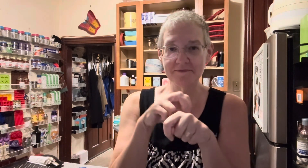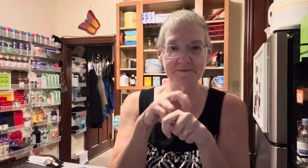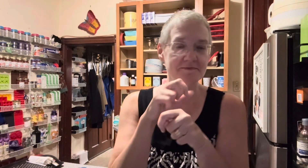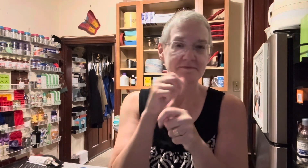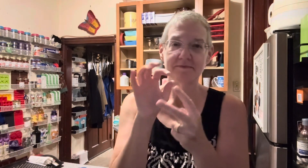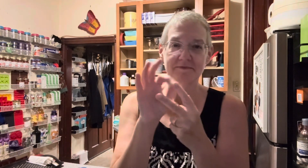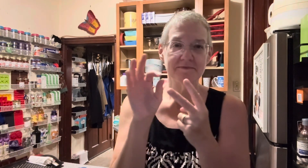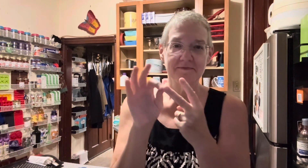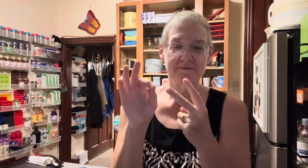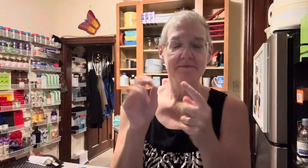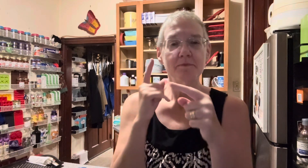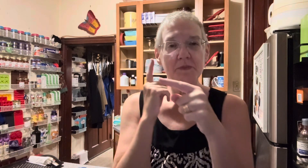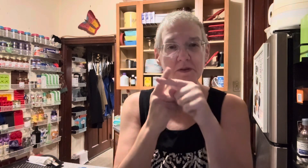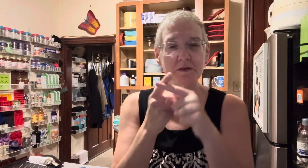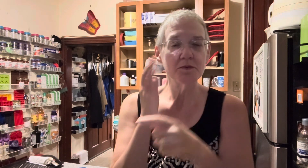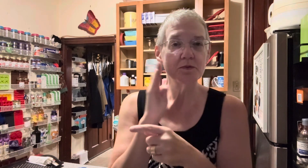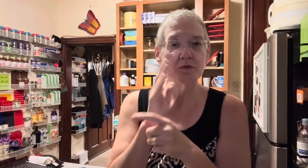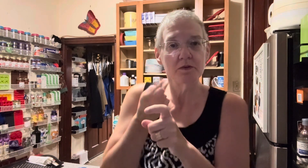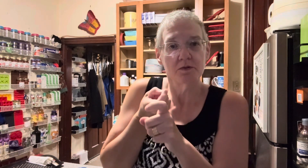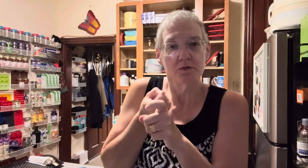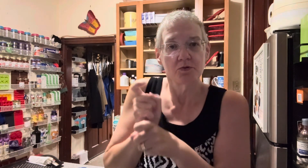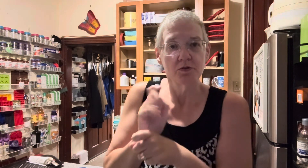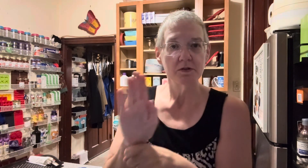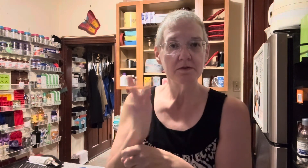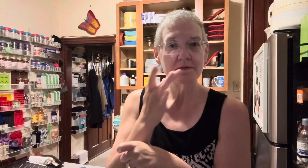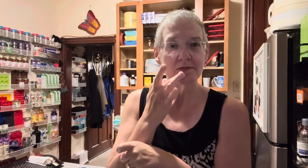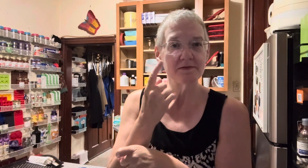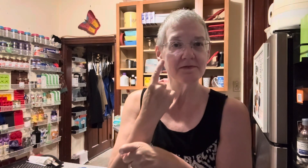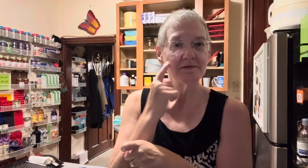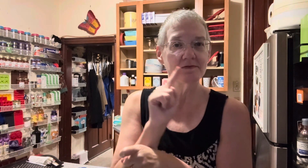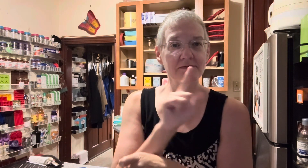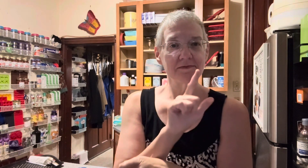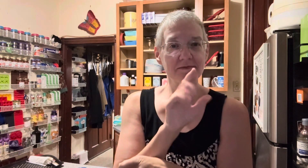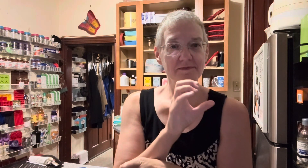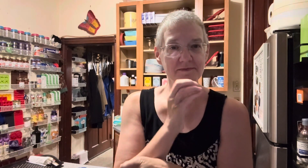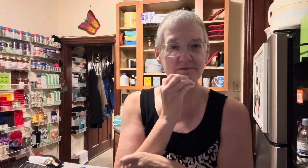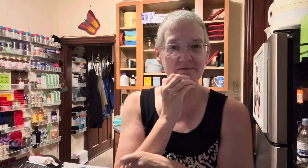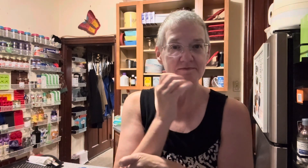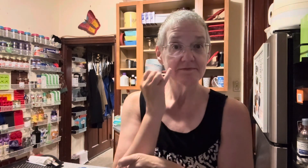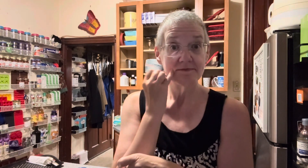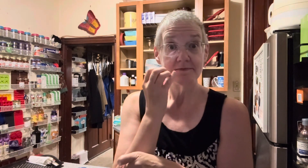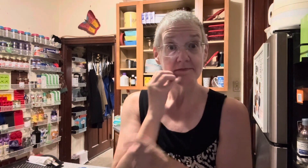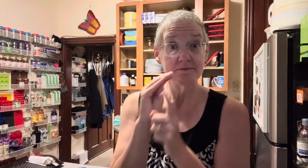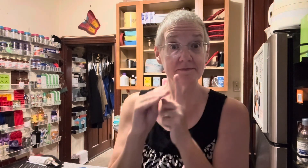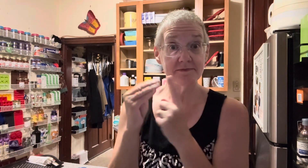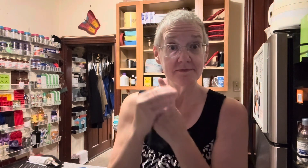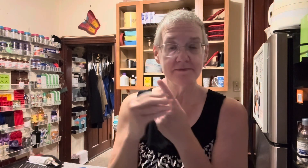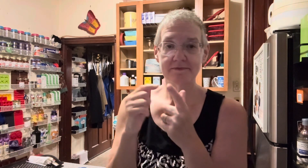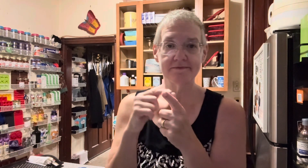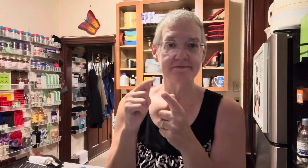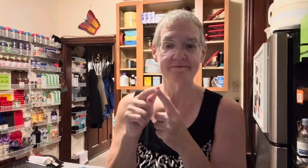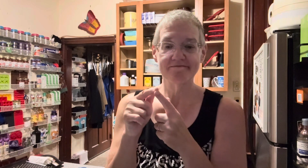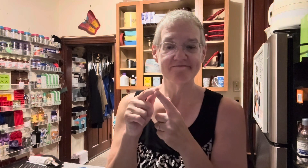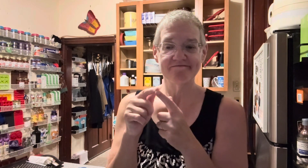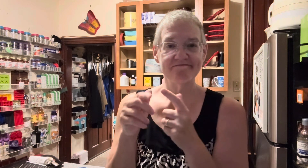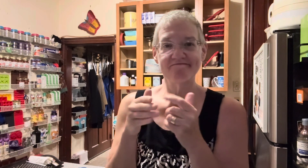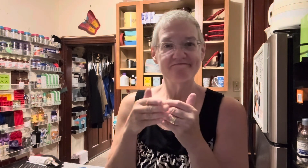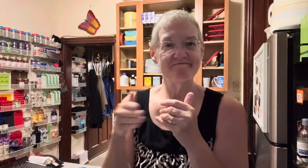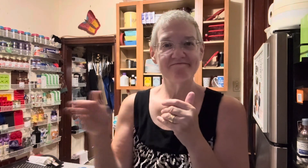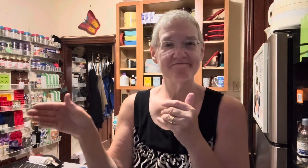So bananas and potatoes are not an option. Plus, they're going to ruin his taste for keto foods. Adding in